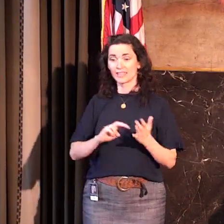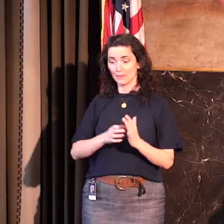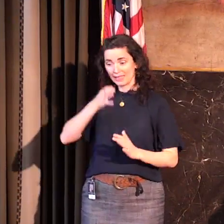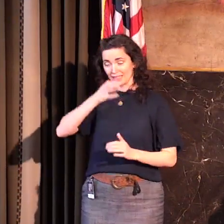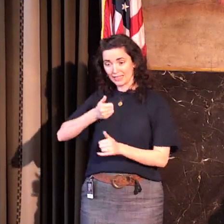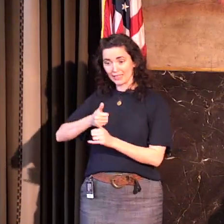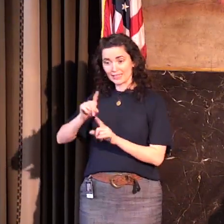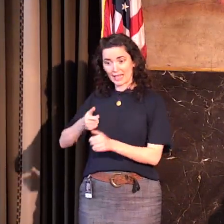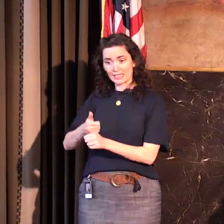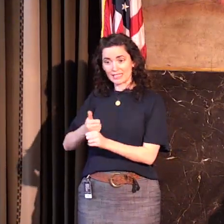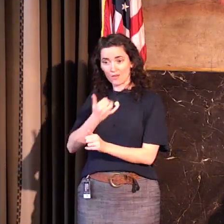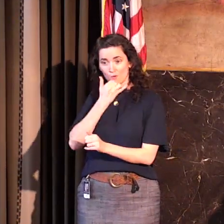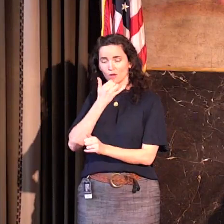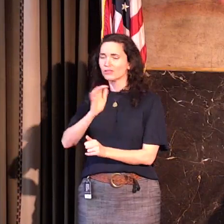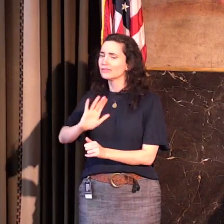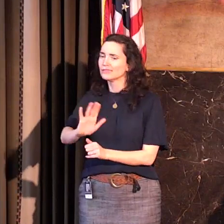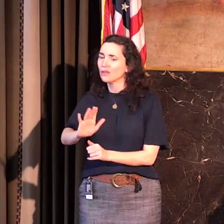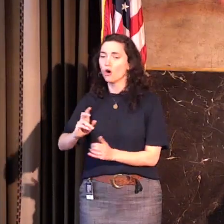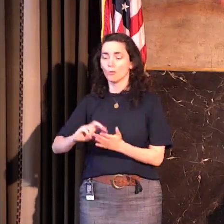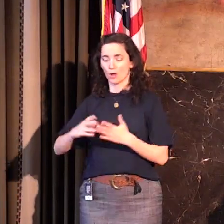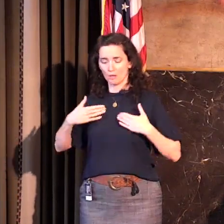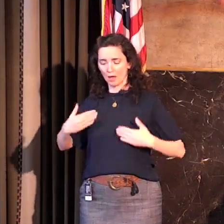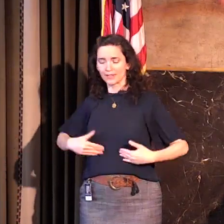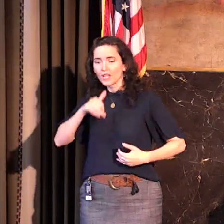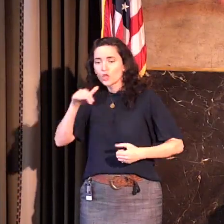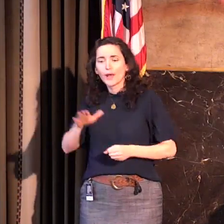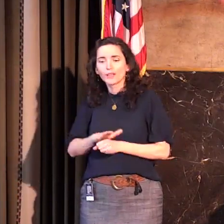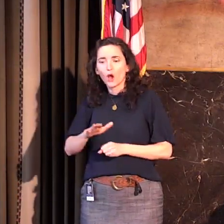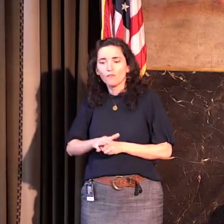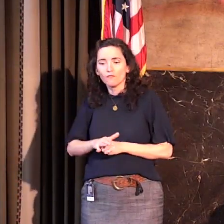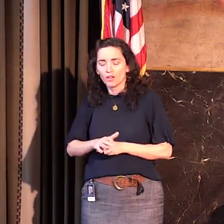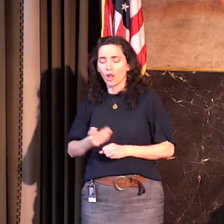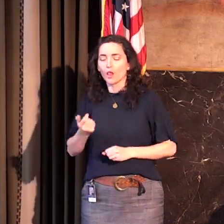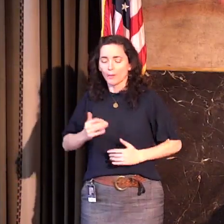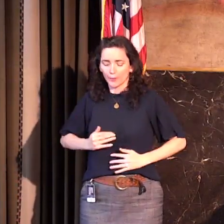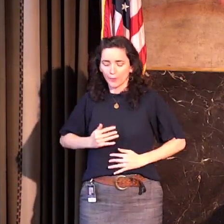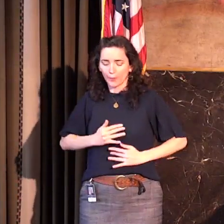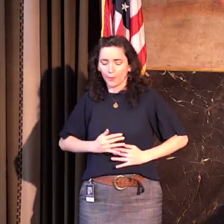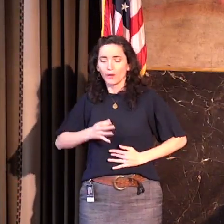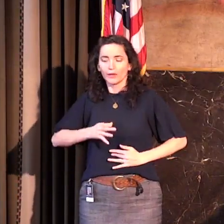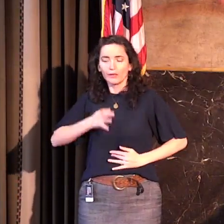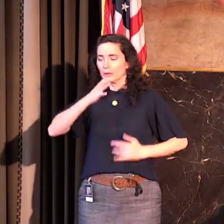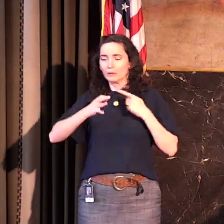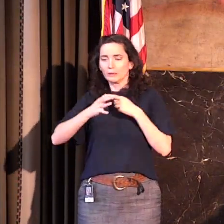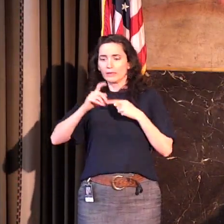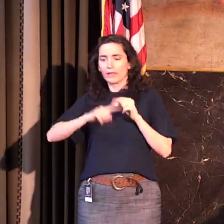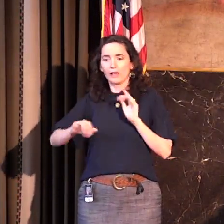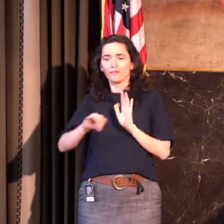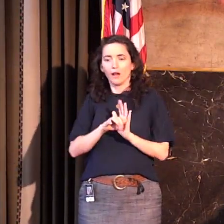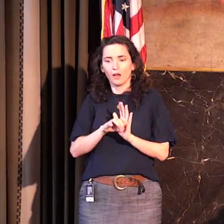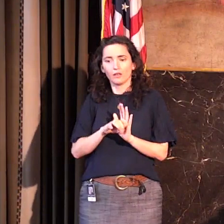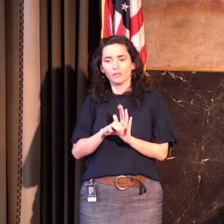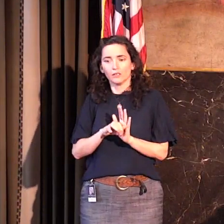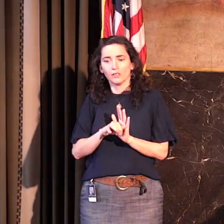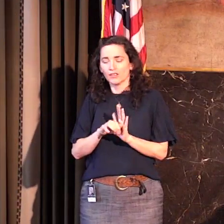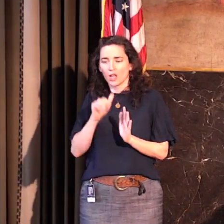didn't perform well. It meant that your viral load at the moment you tested wasn't sufficient to cause that test to produce a